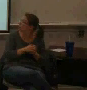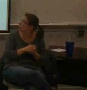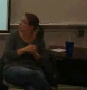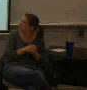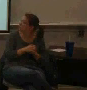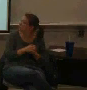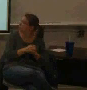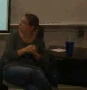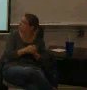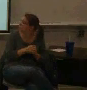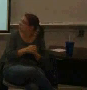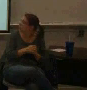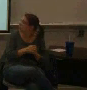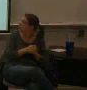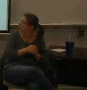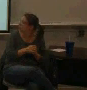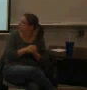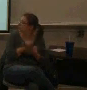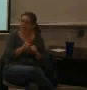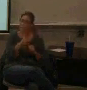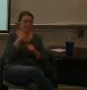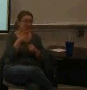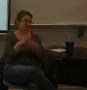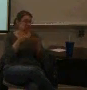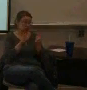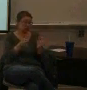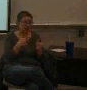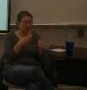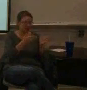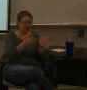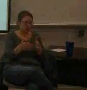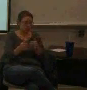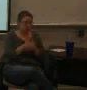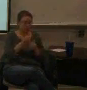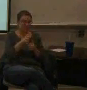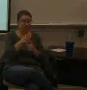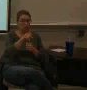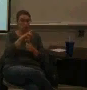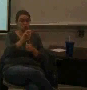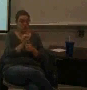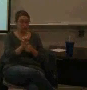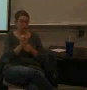So we can see, in general, there's a trend here with extreme